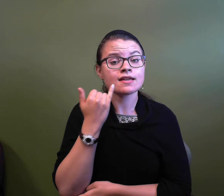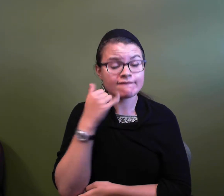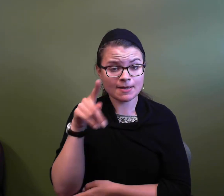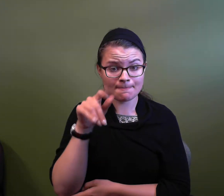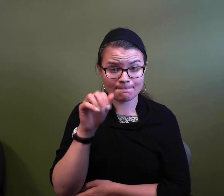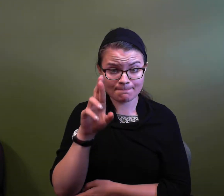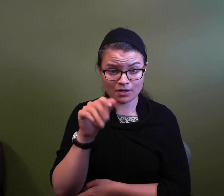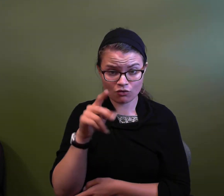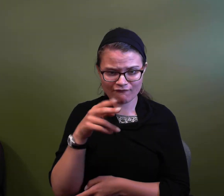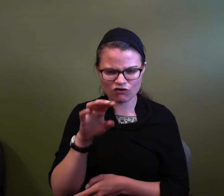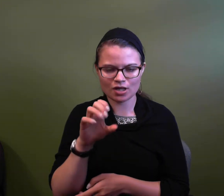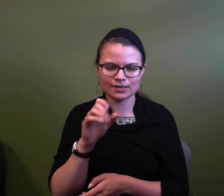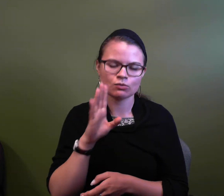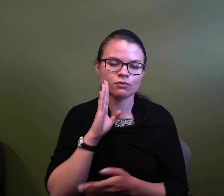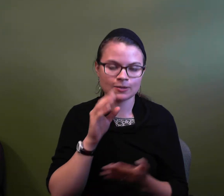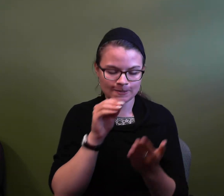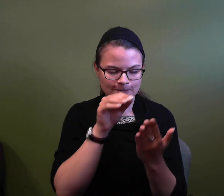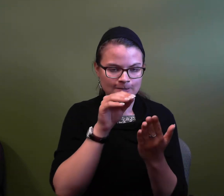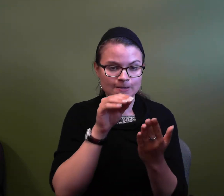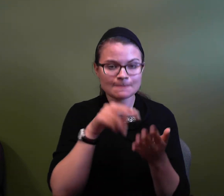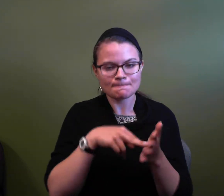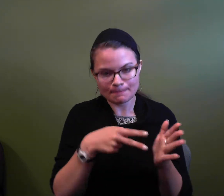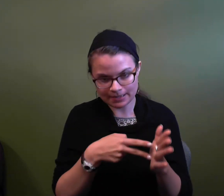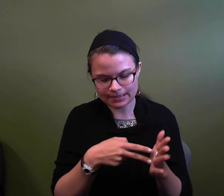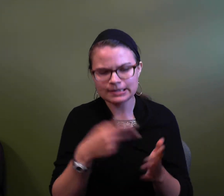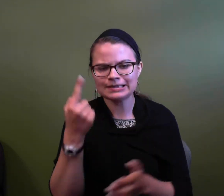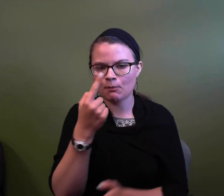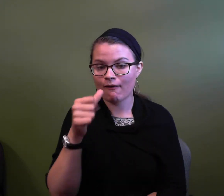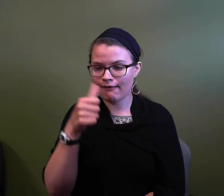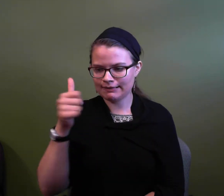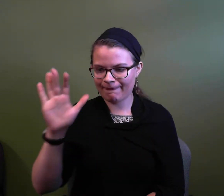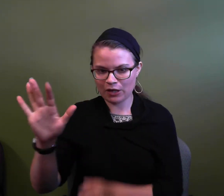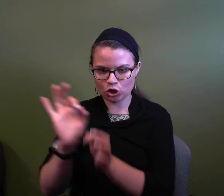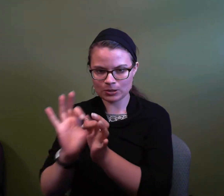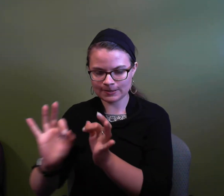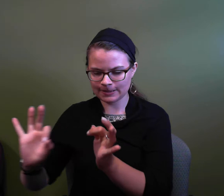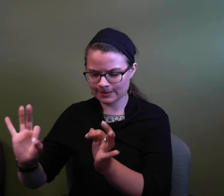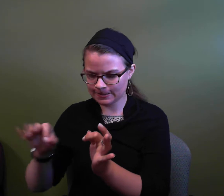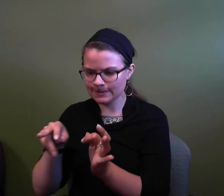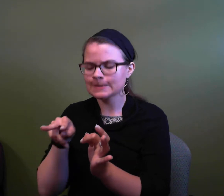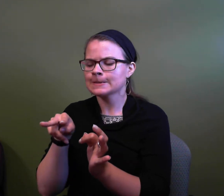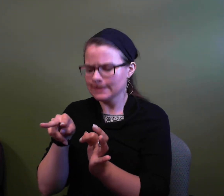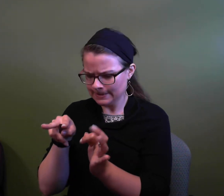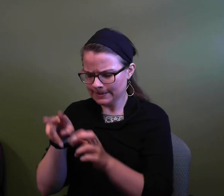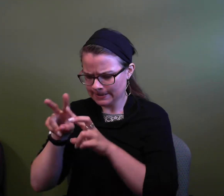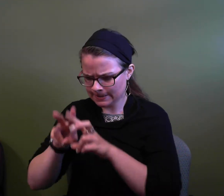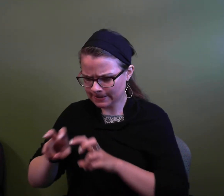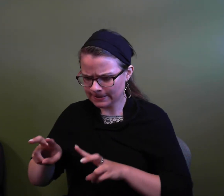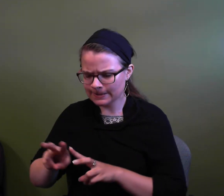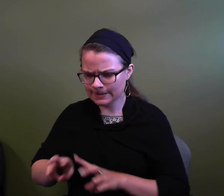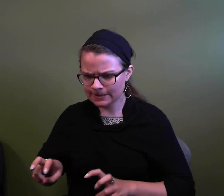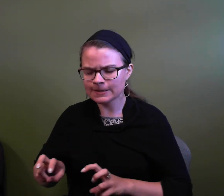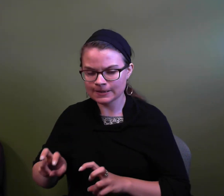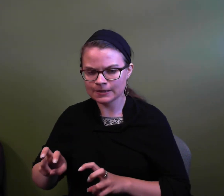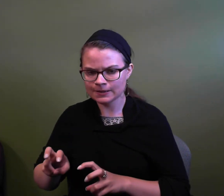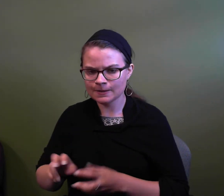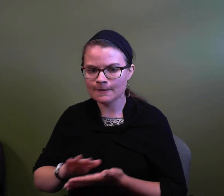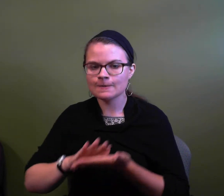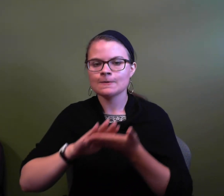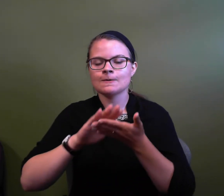sentence that, we take somebody else's sentence and we change it into our own words, okay? So we change